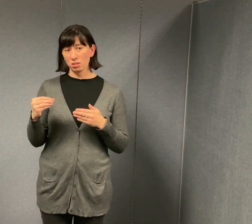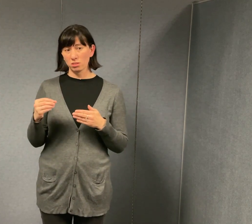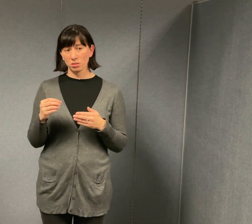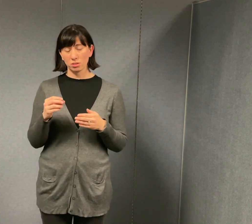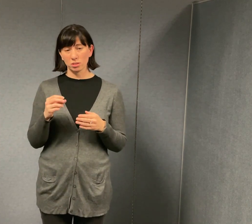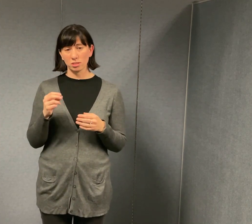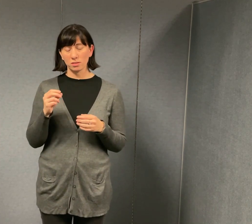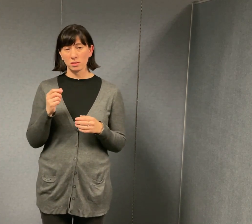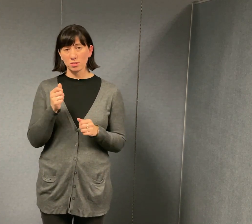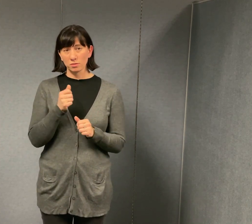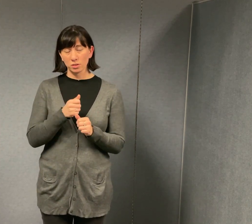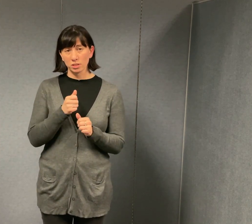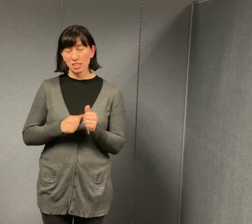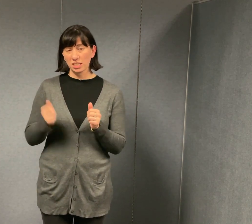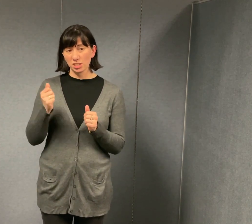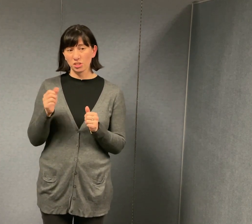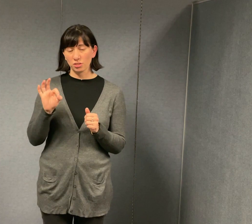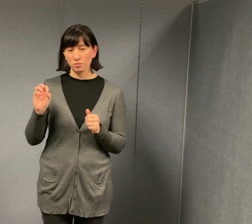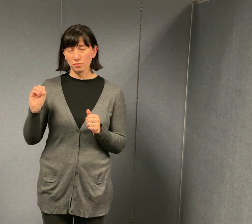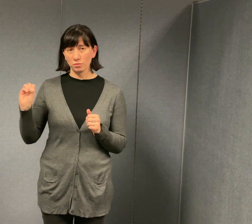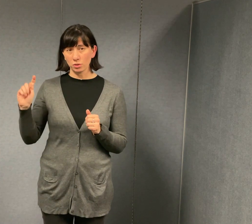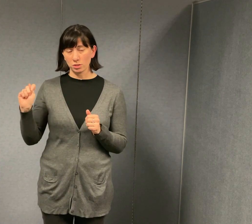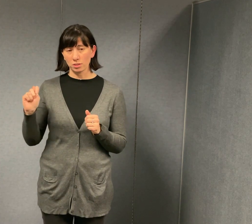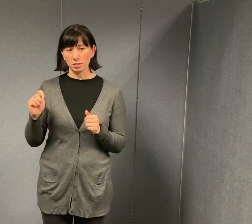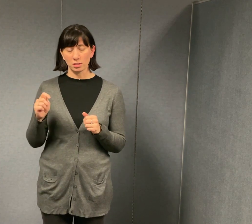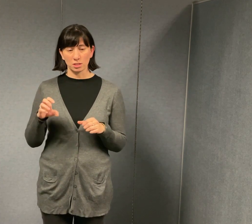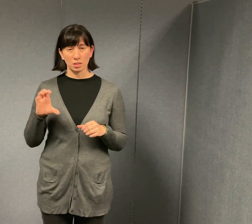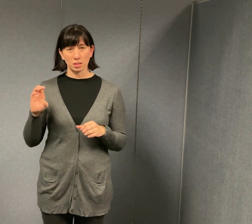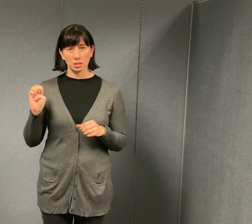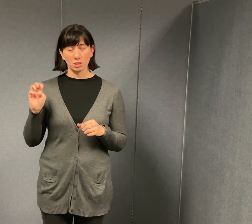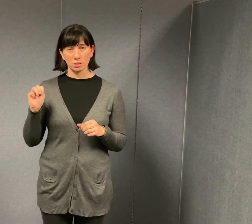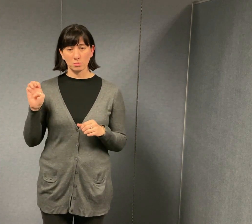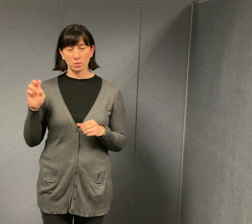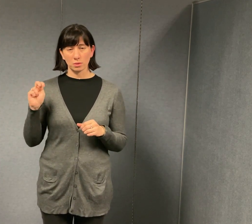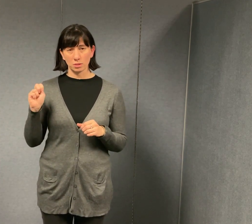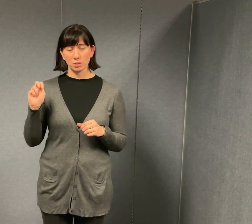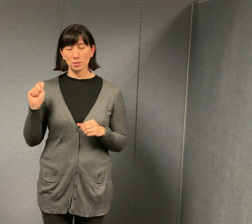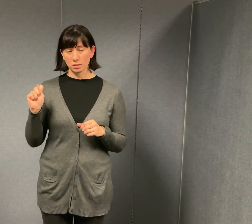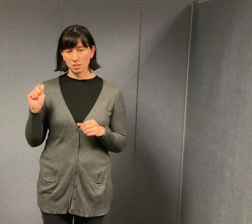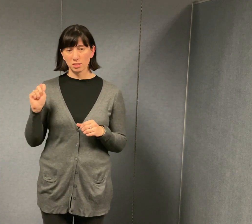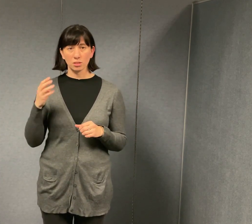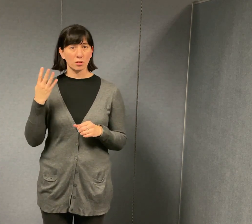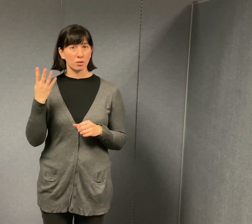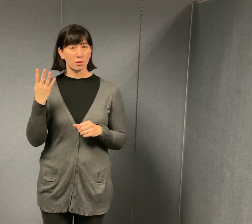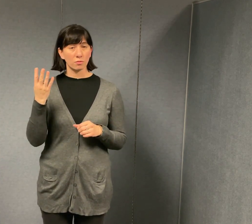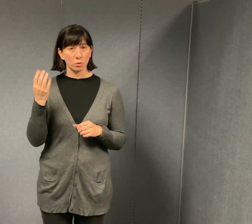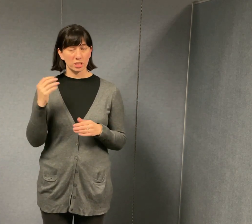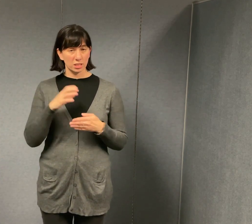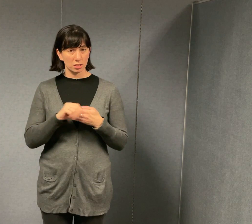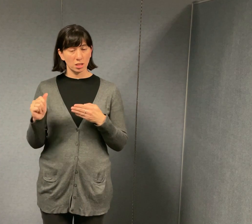and the cement costs $14 per cubic foot. By the way, don't worry